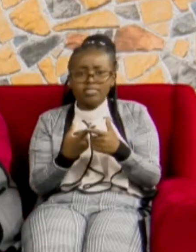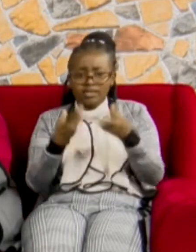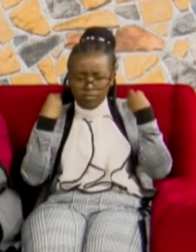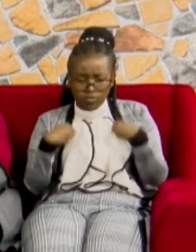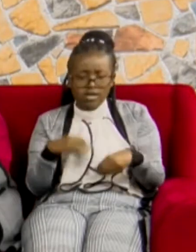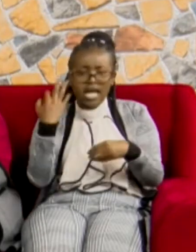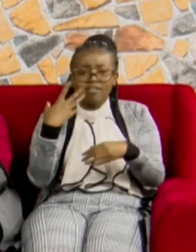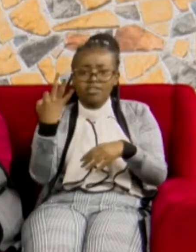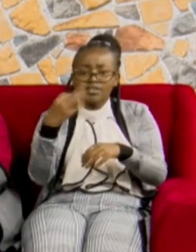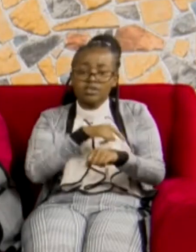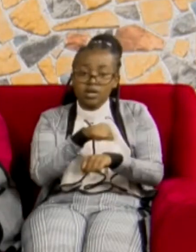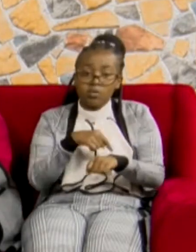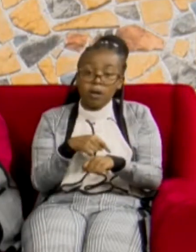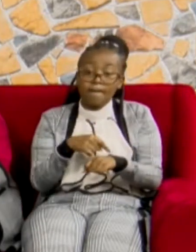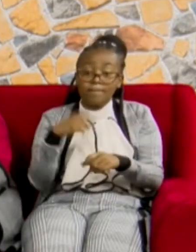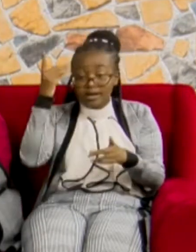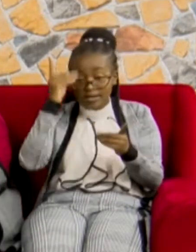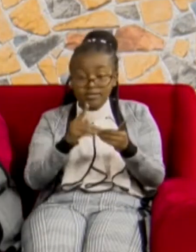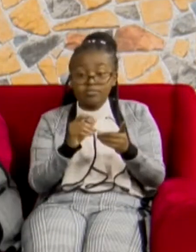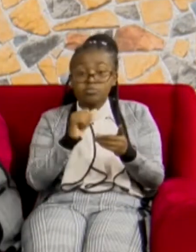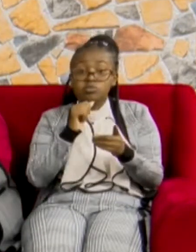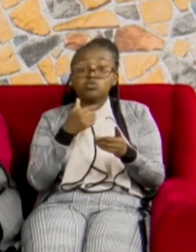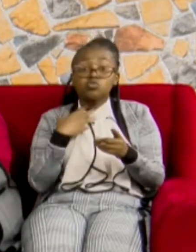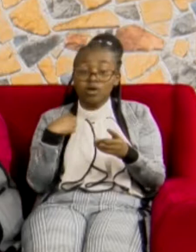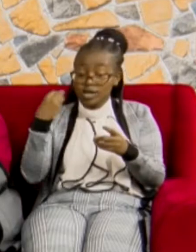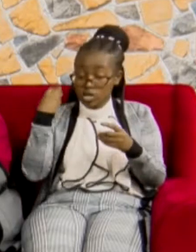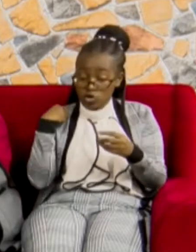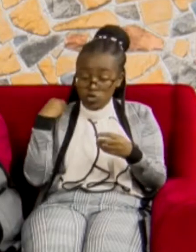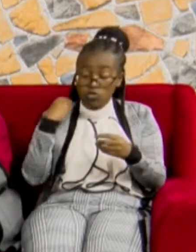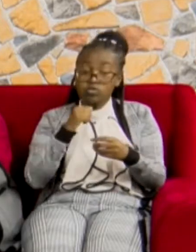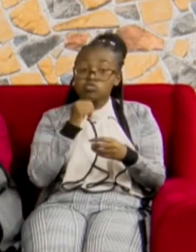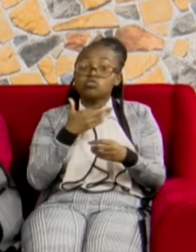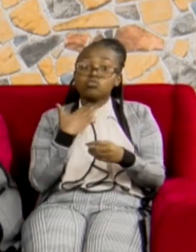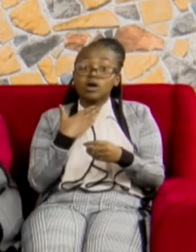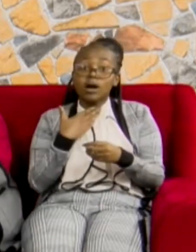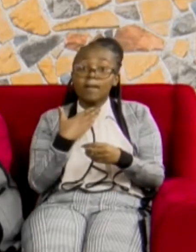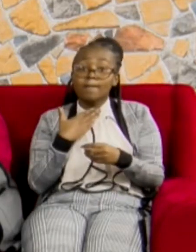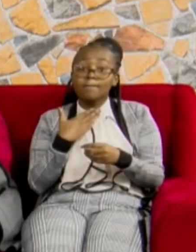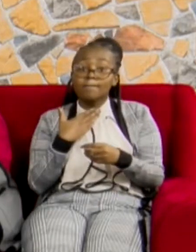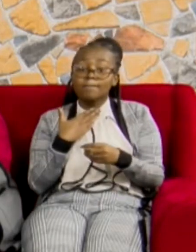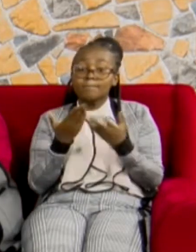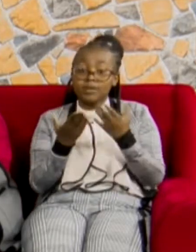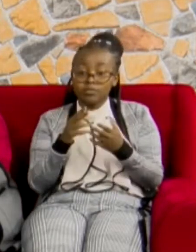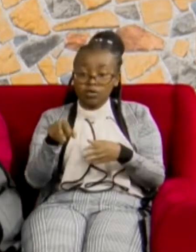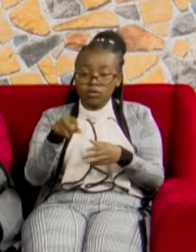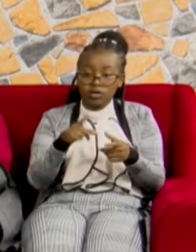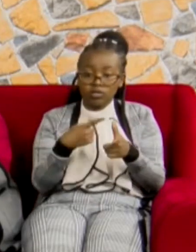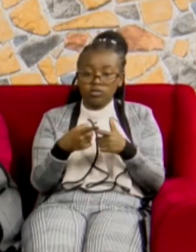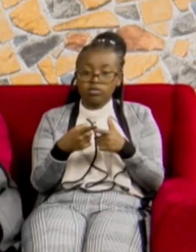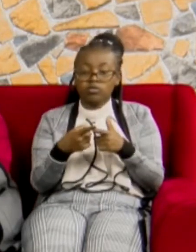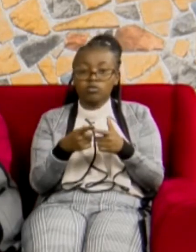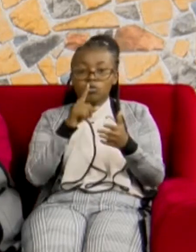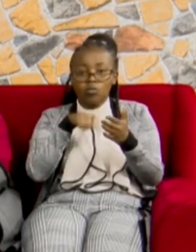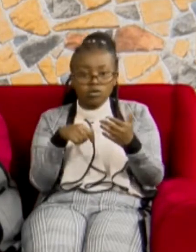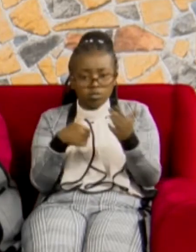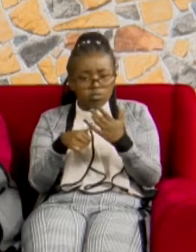dressed. But when he decides, I don't want clothes, I don't want clothes. And then it can be very embarrassing. Sometimes you can walk in and you're like, okay, dude, what's